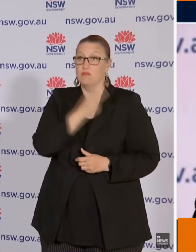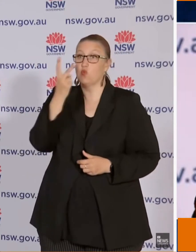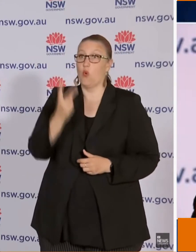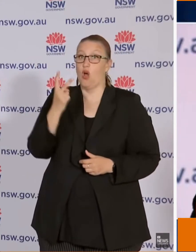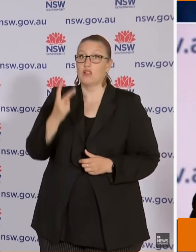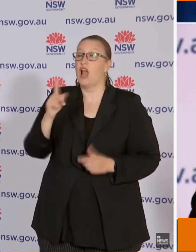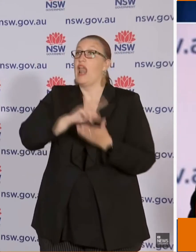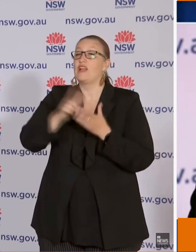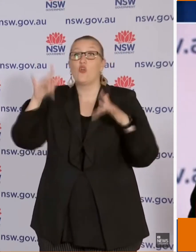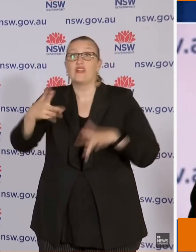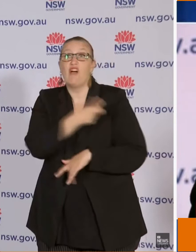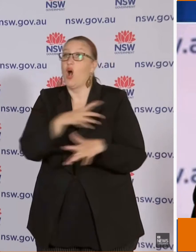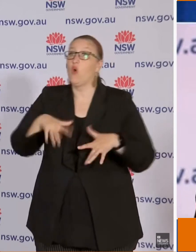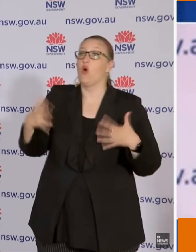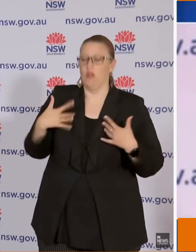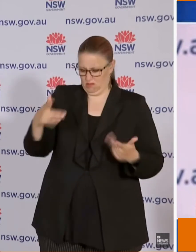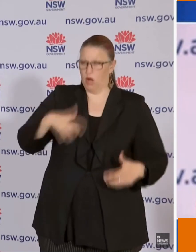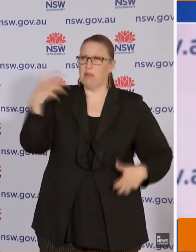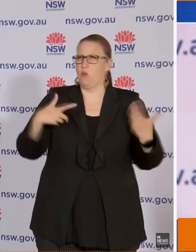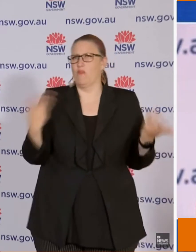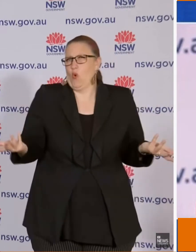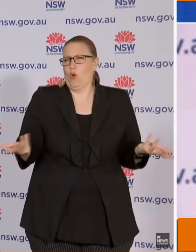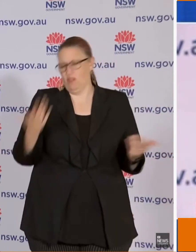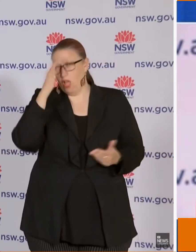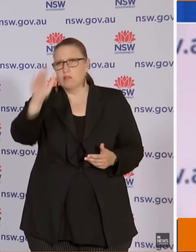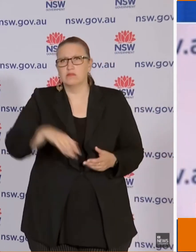when we get to 70% double dose.